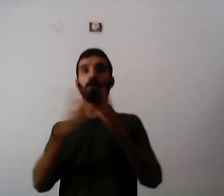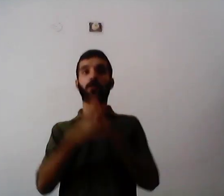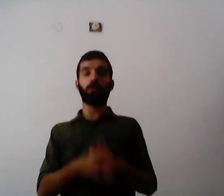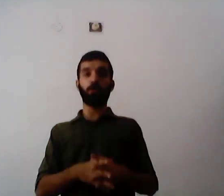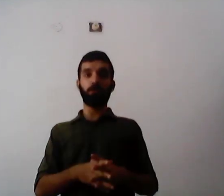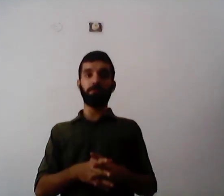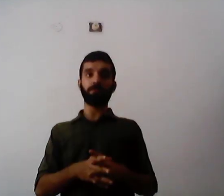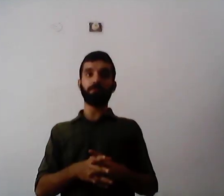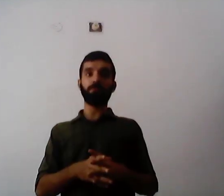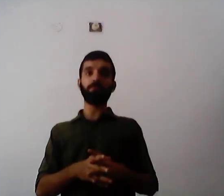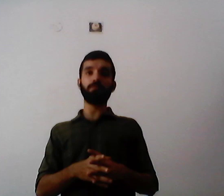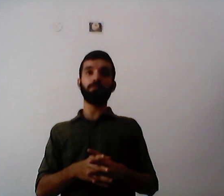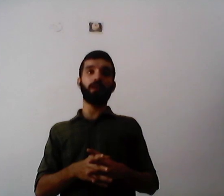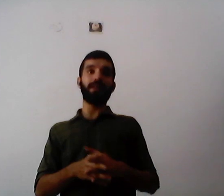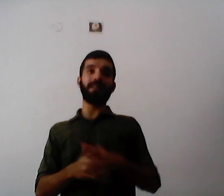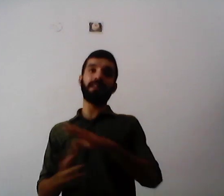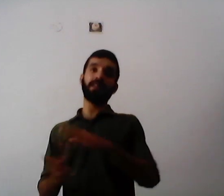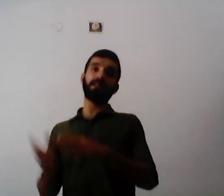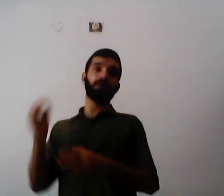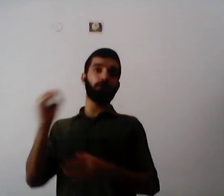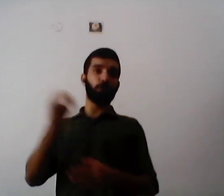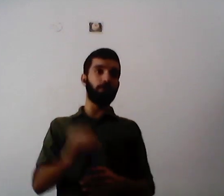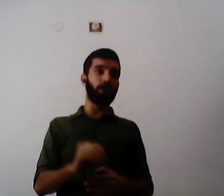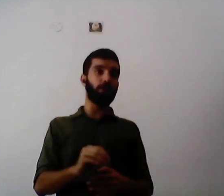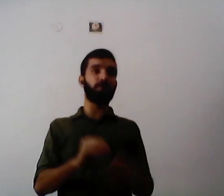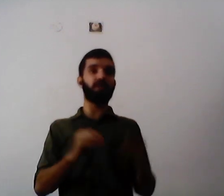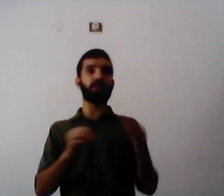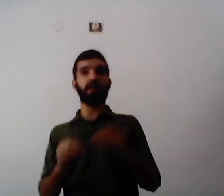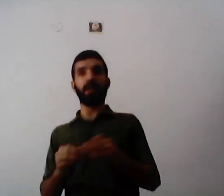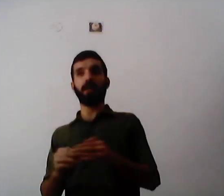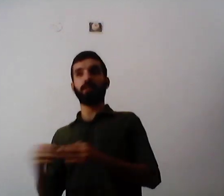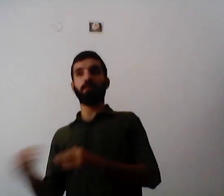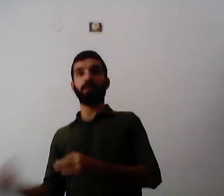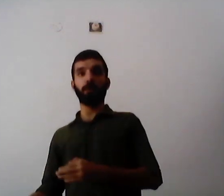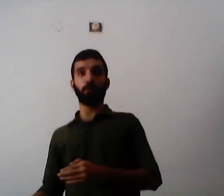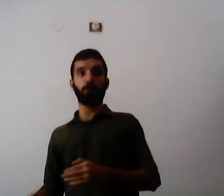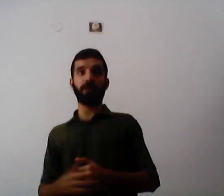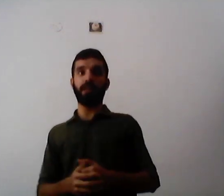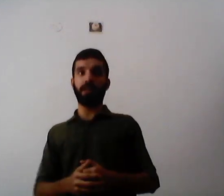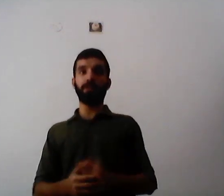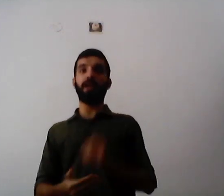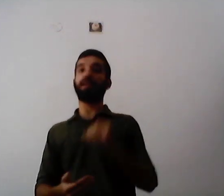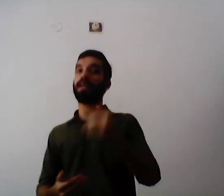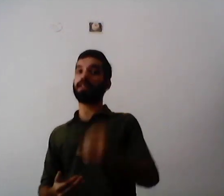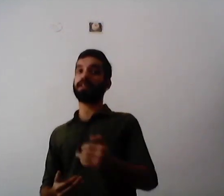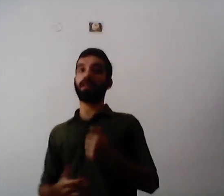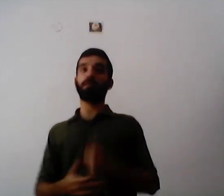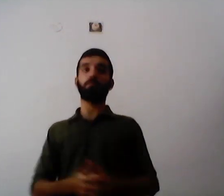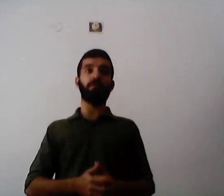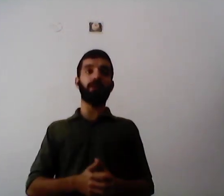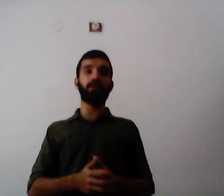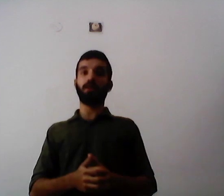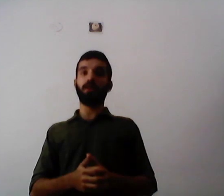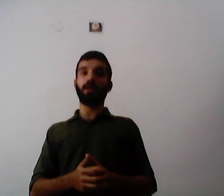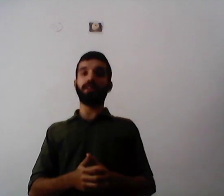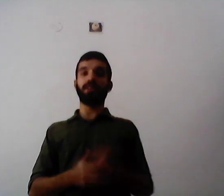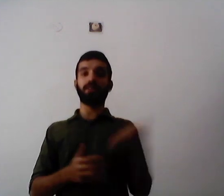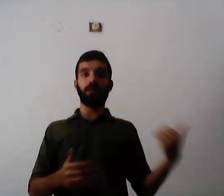order to decrease the solubility of this gas when they go to a depth, and hence they can prevent this